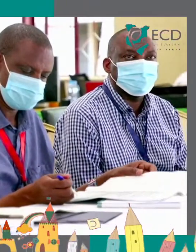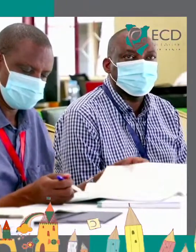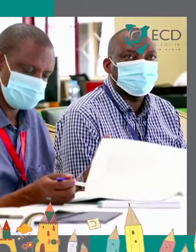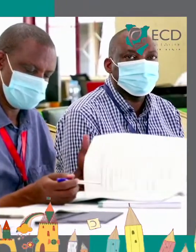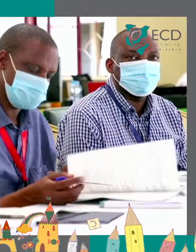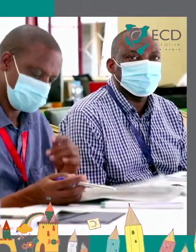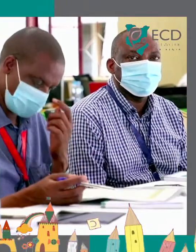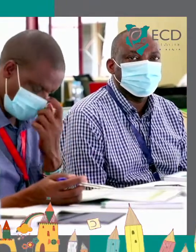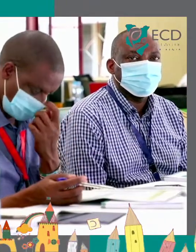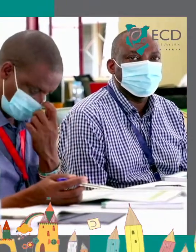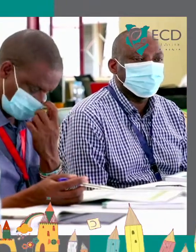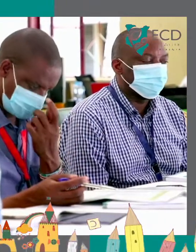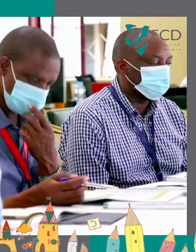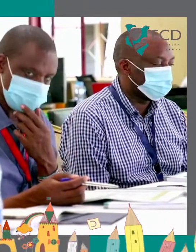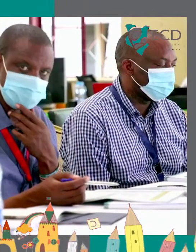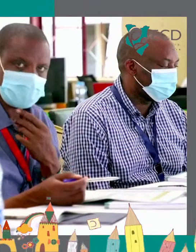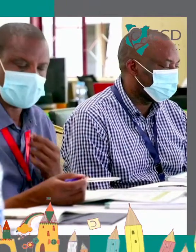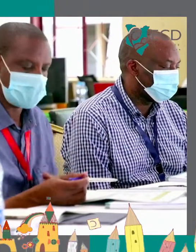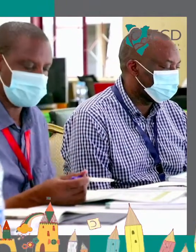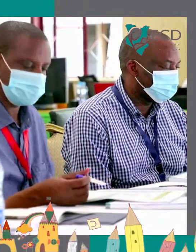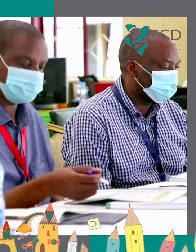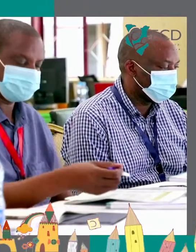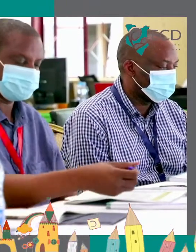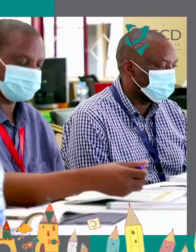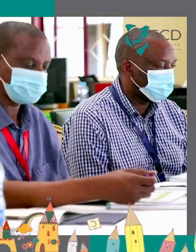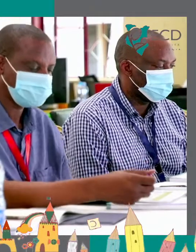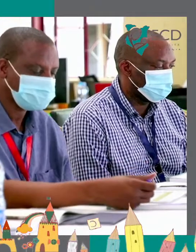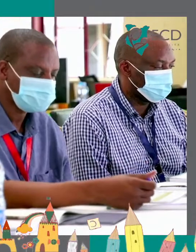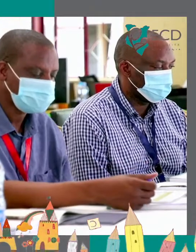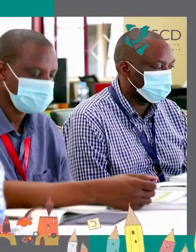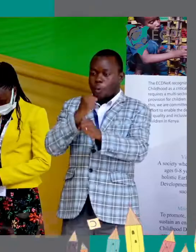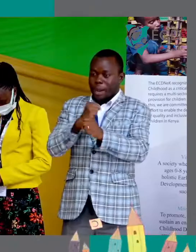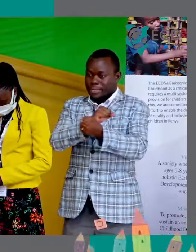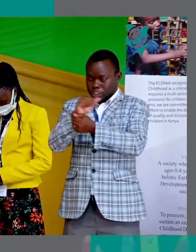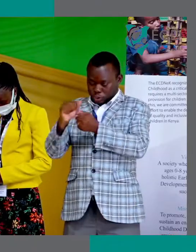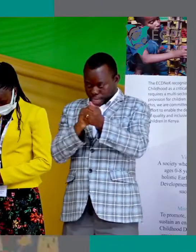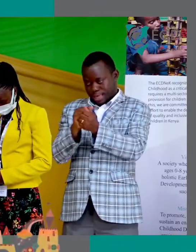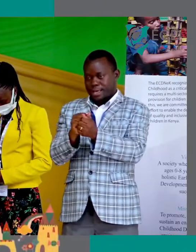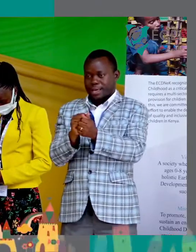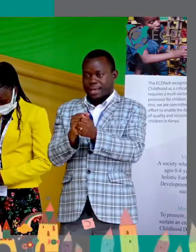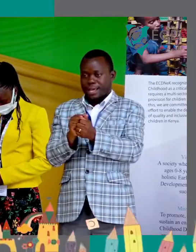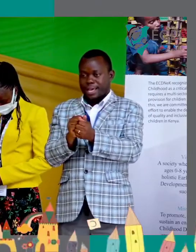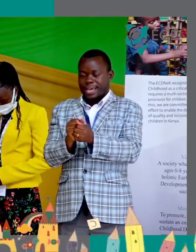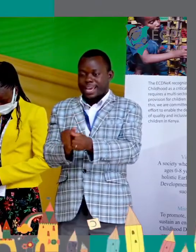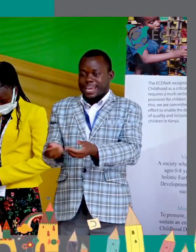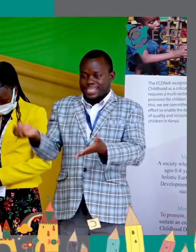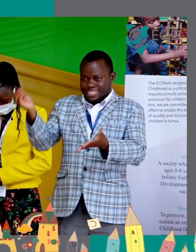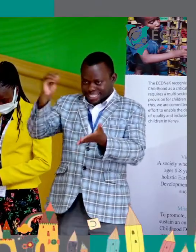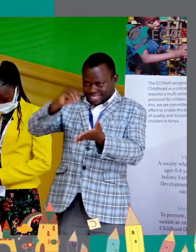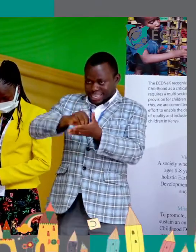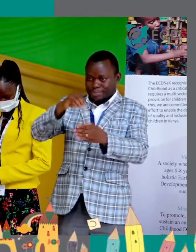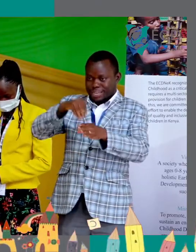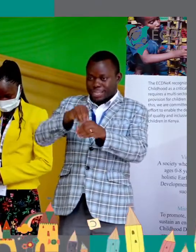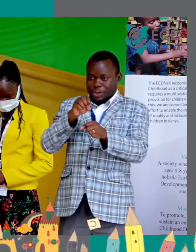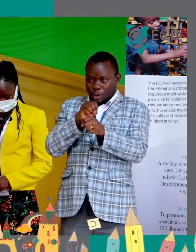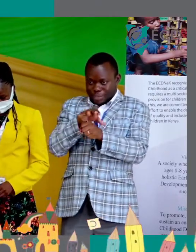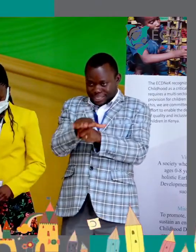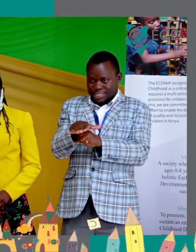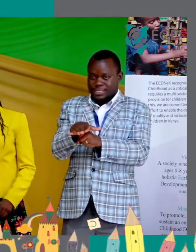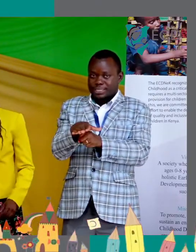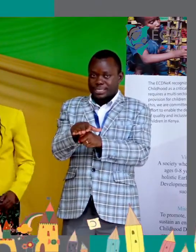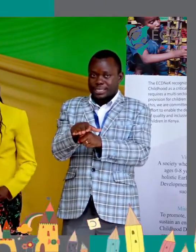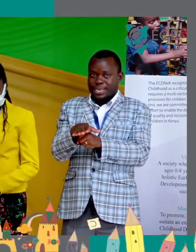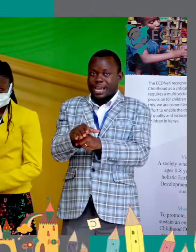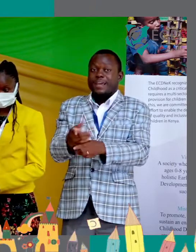were able to seamlessly integrate this into their routine work. And even amidst COVID-19, CHVs devised ways